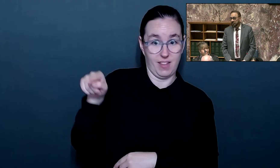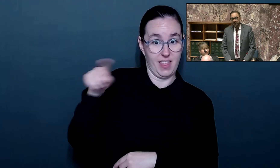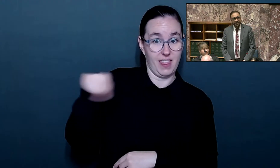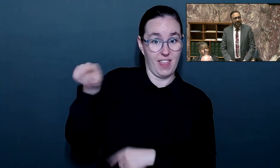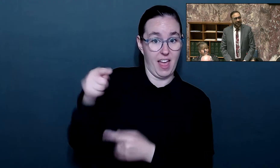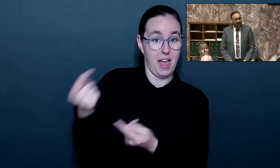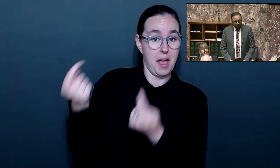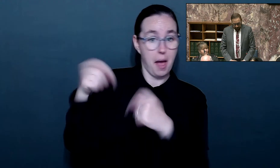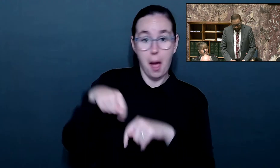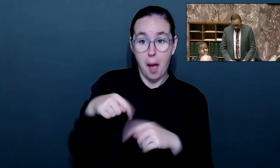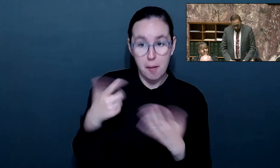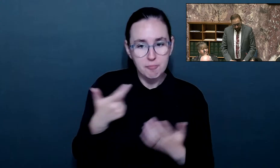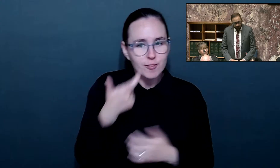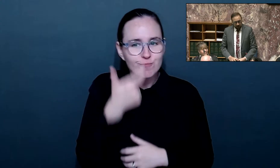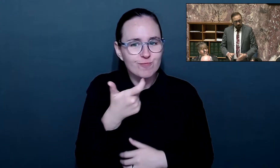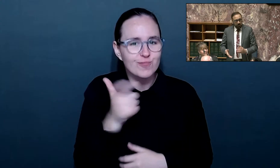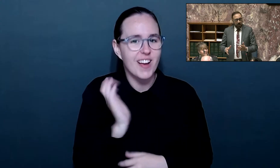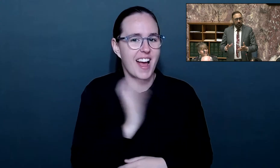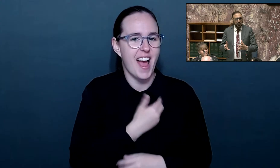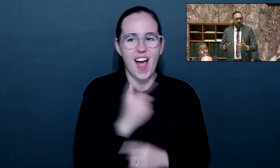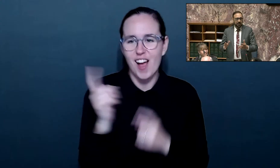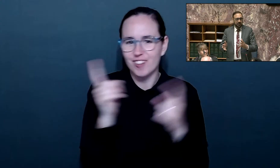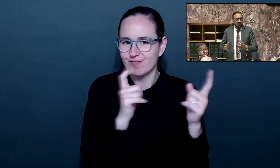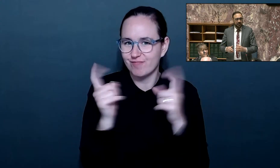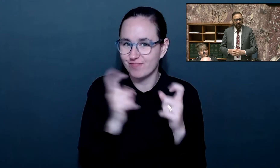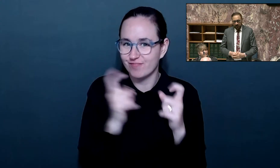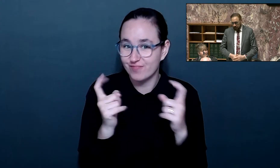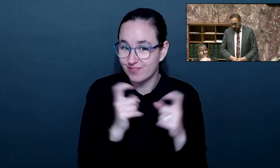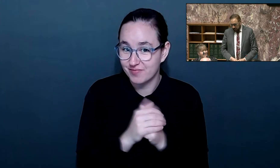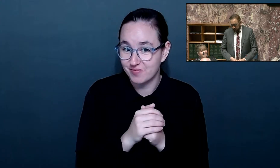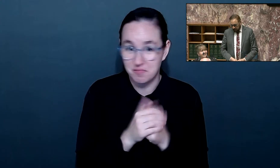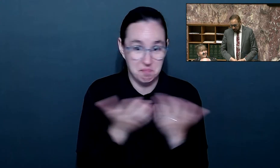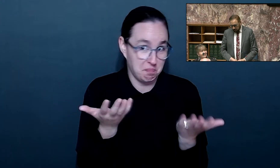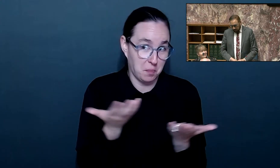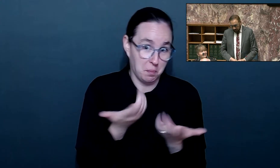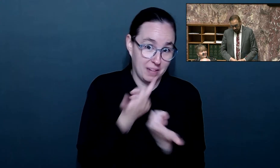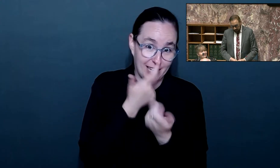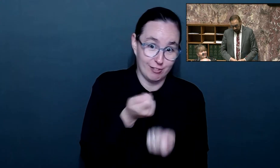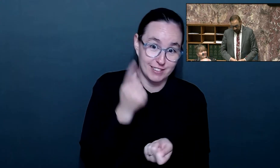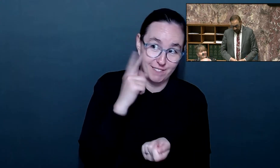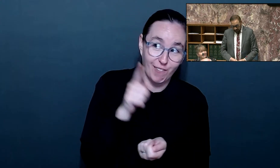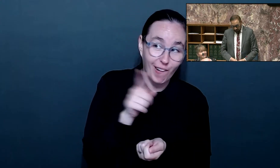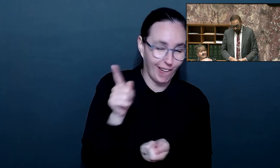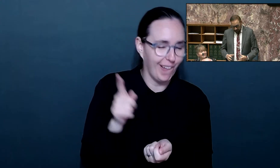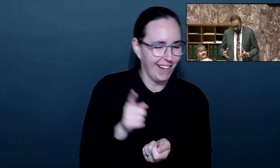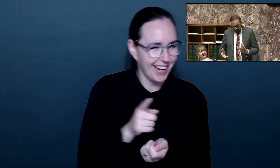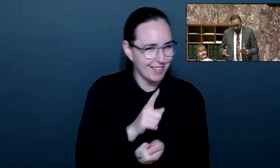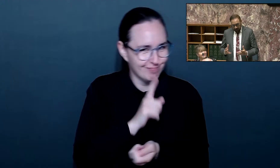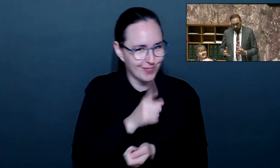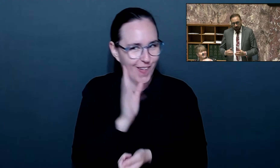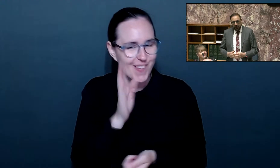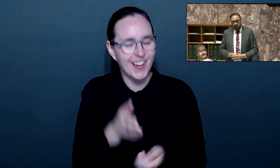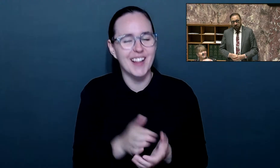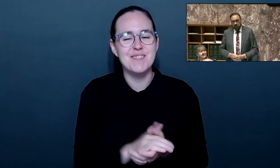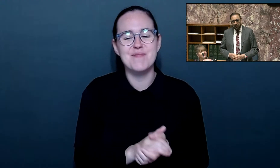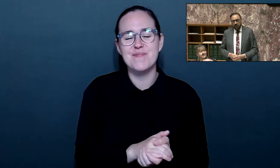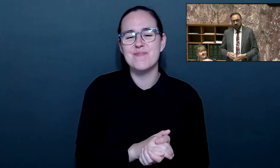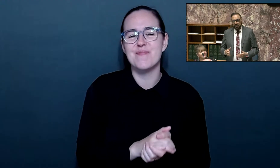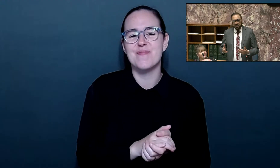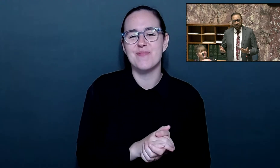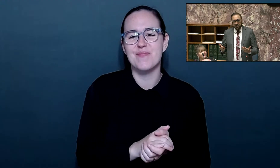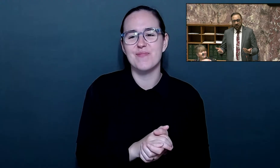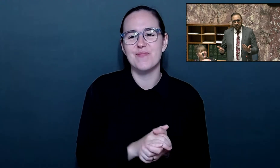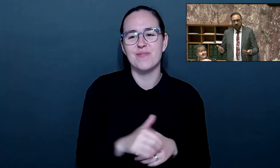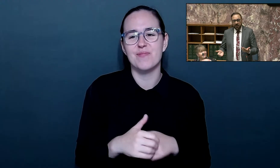key interest. So mining sector usually quite, they are kind of trained to,